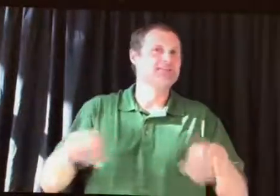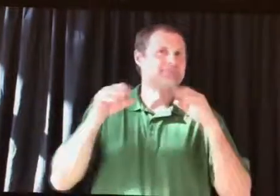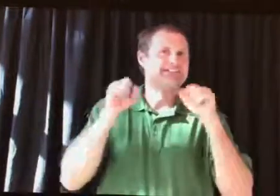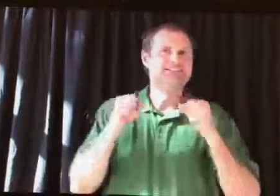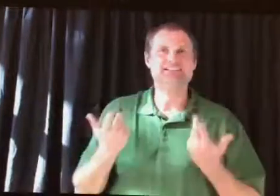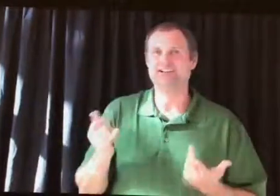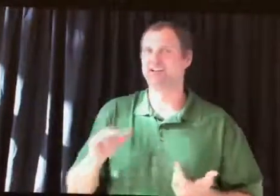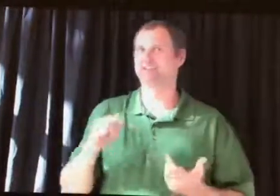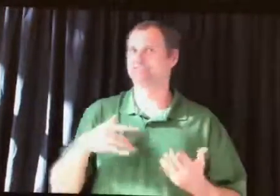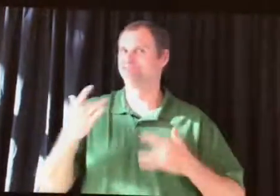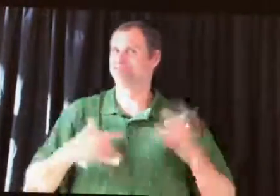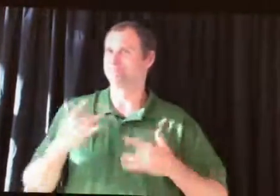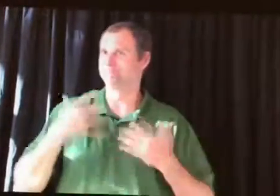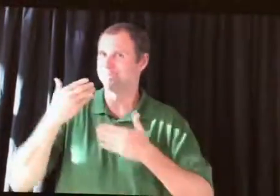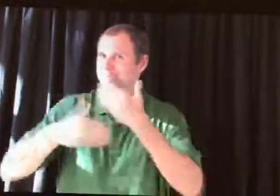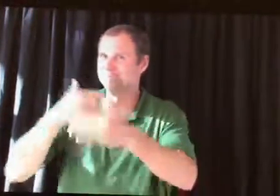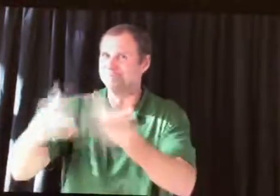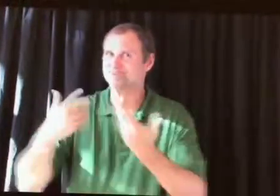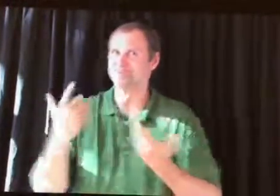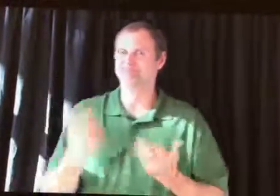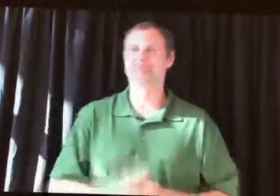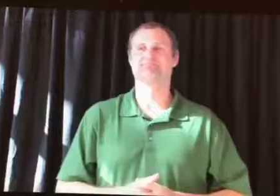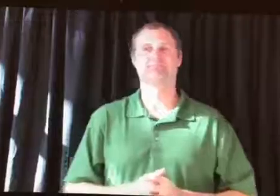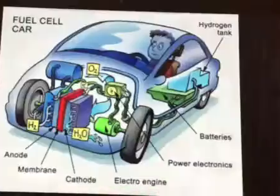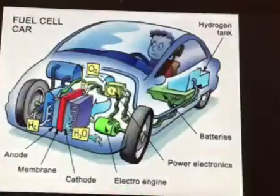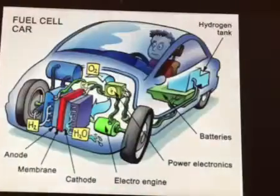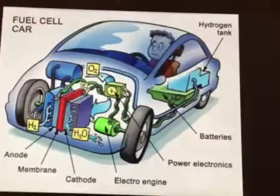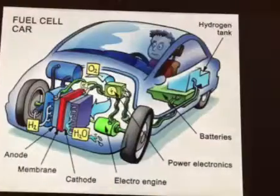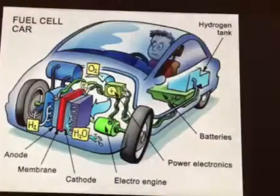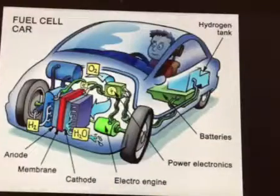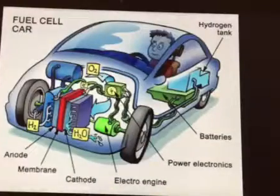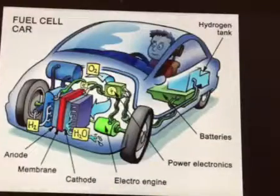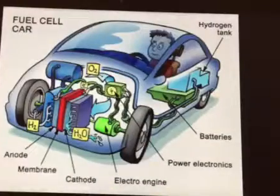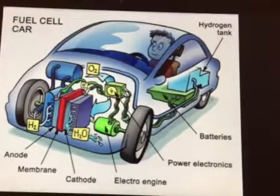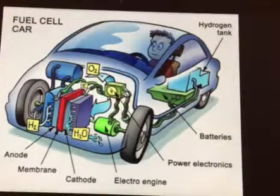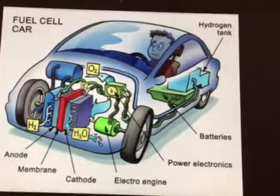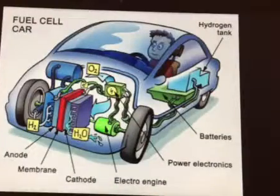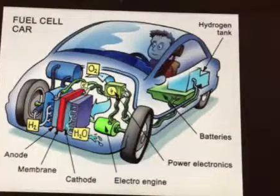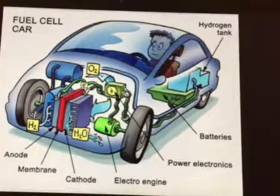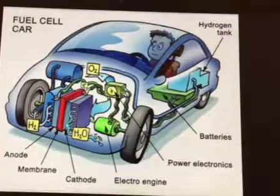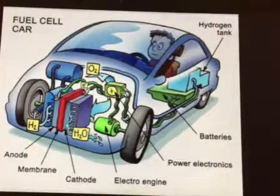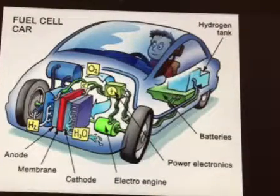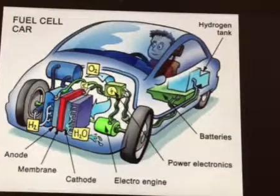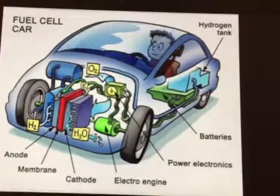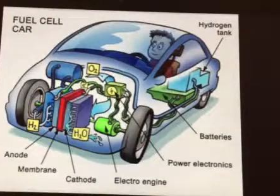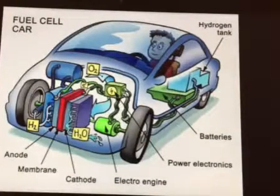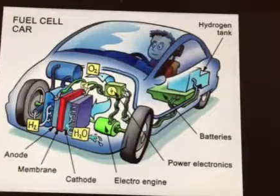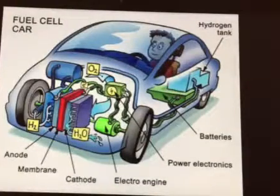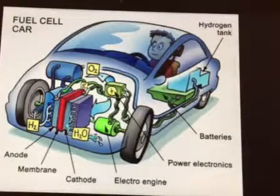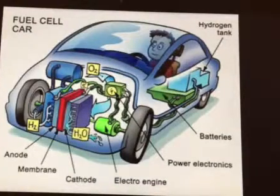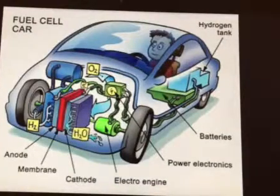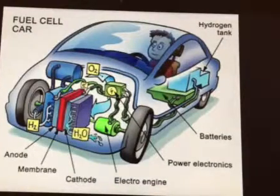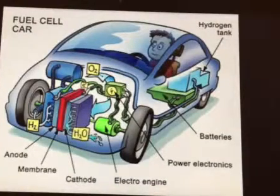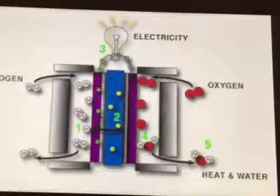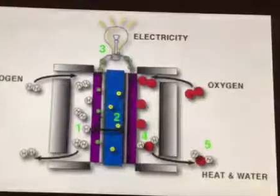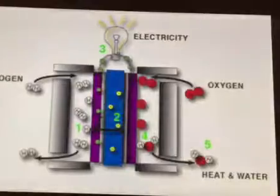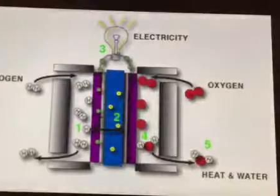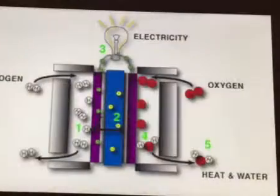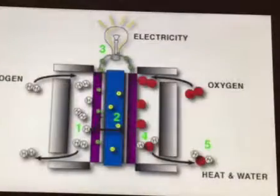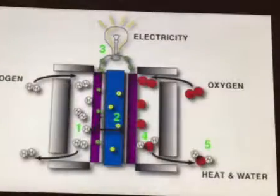steam. It's amazing. Here's an example of how that works. As